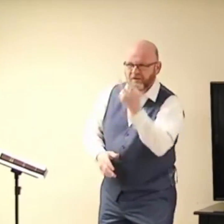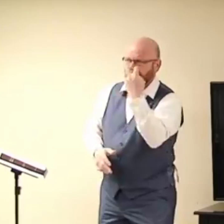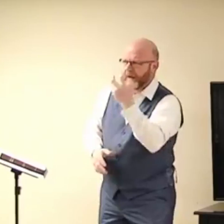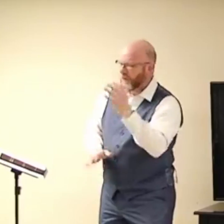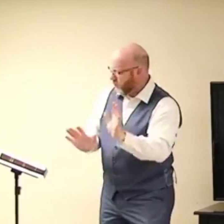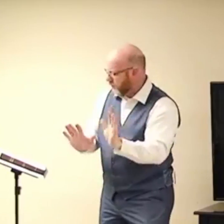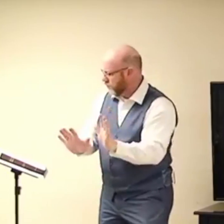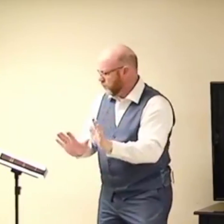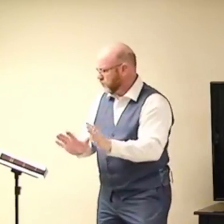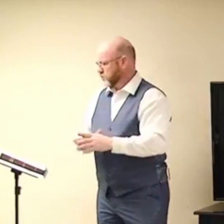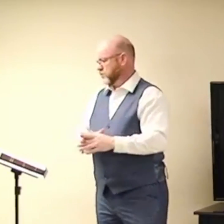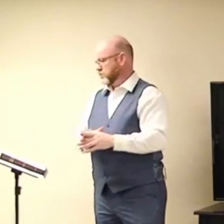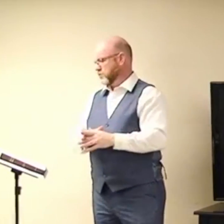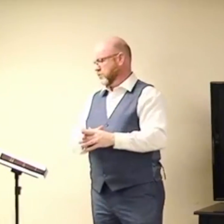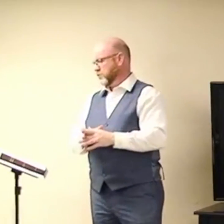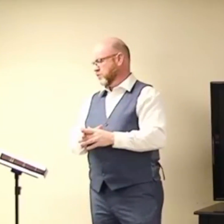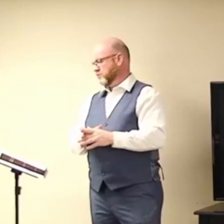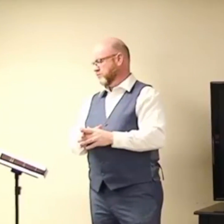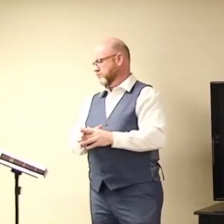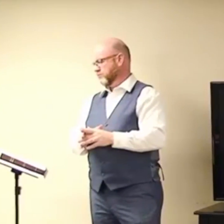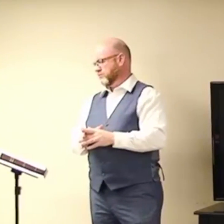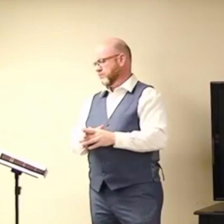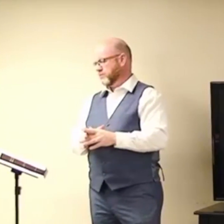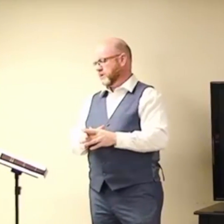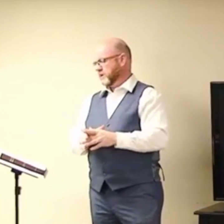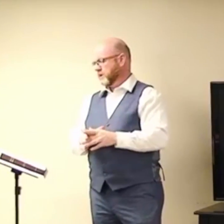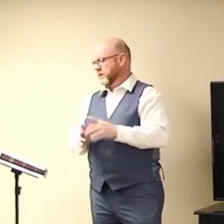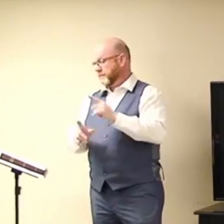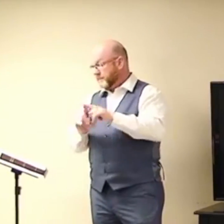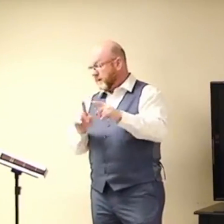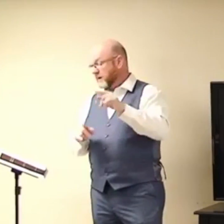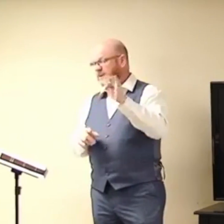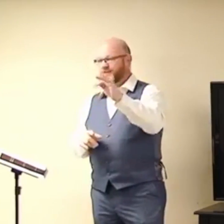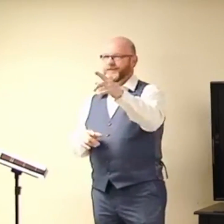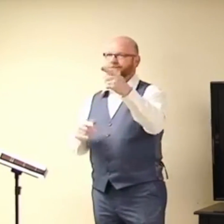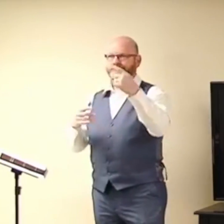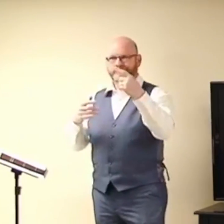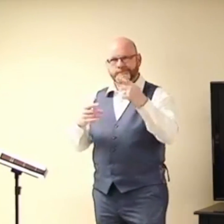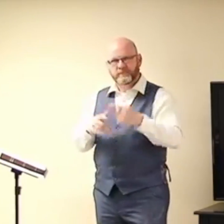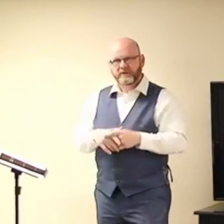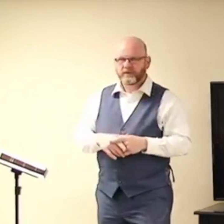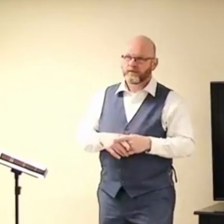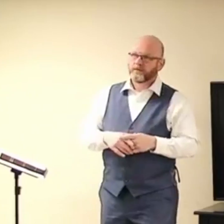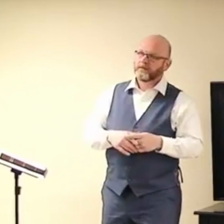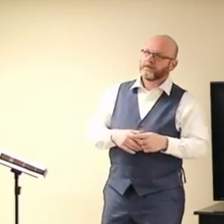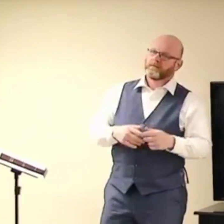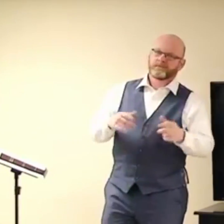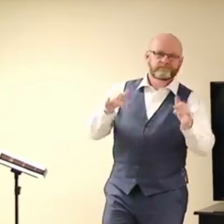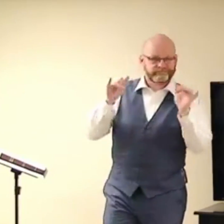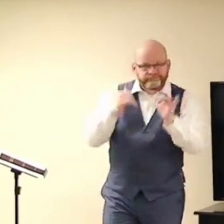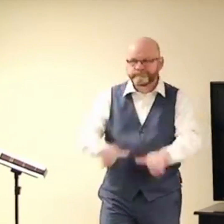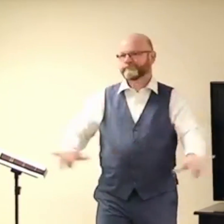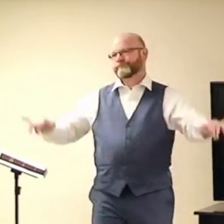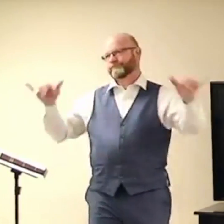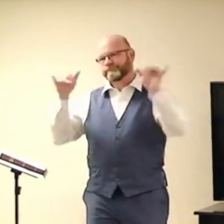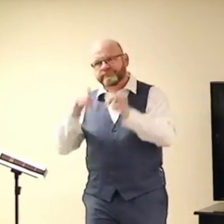don't believe, I don't mean that you should never have doubts. I mean,